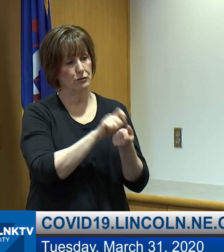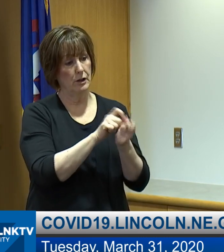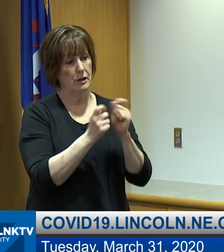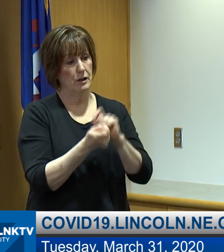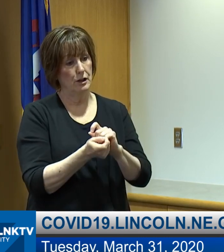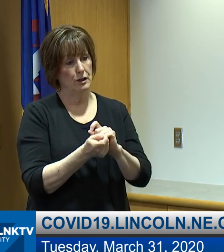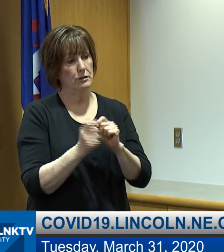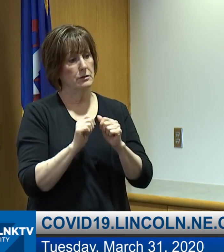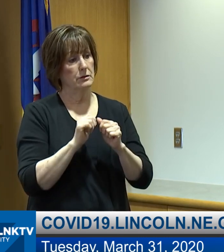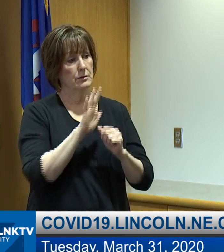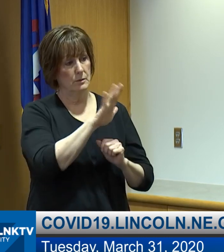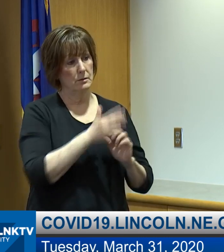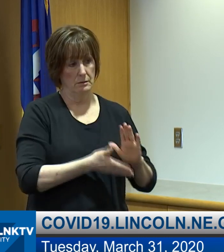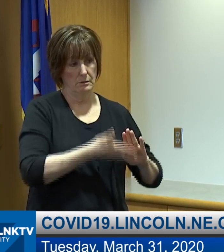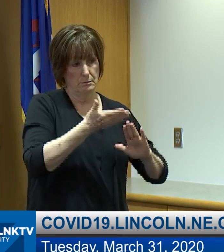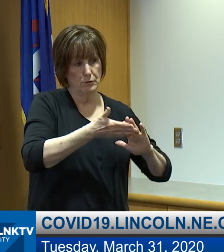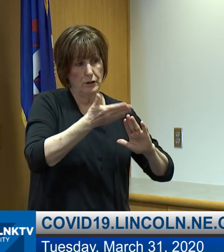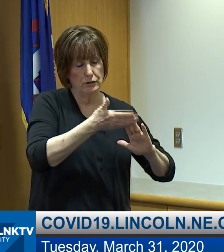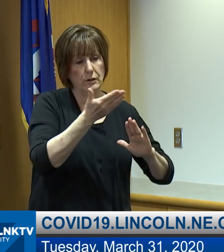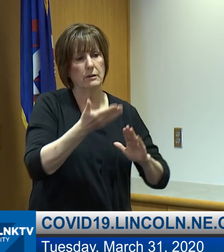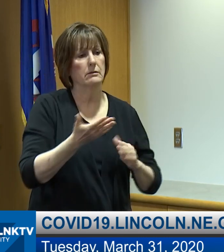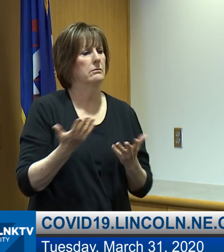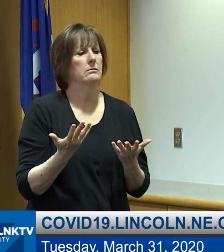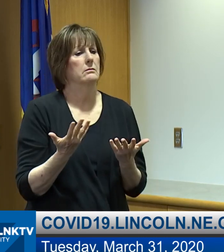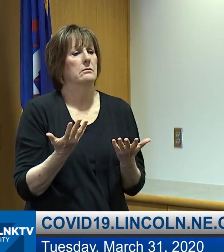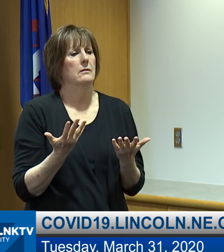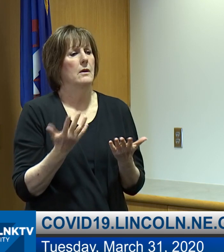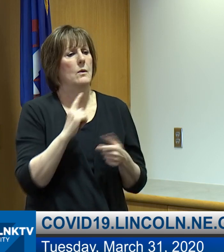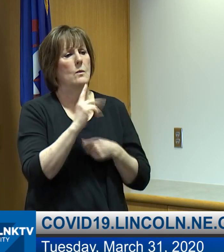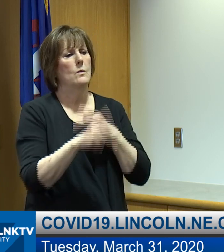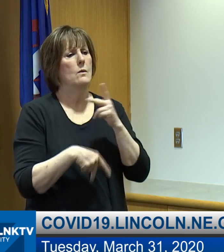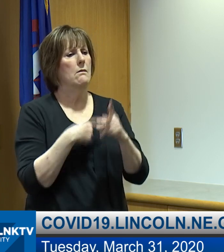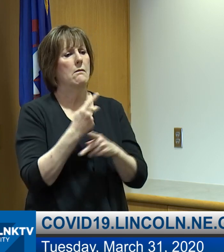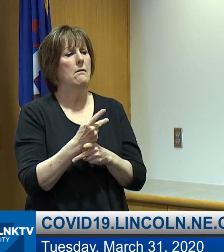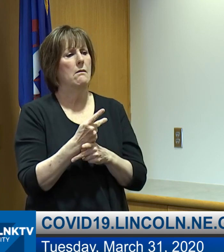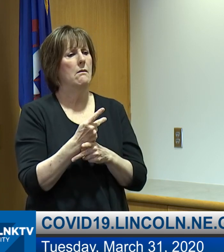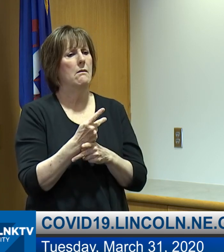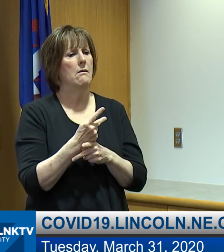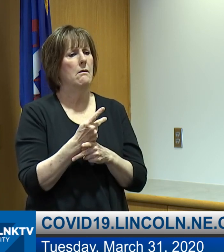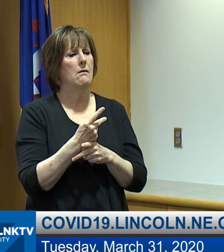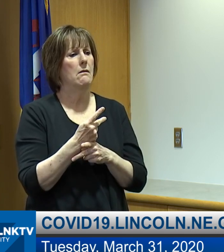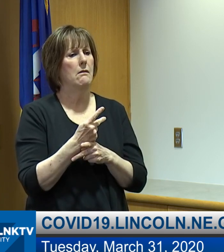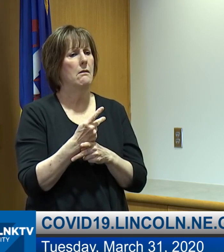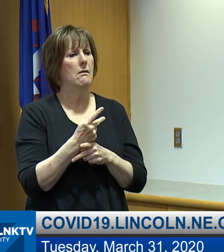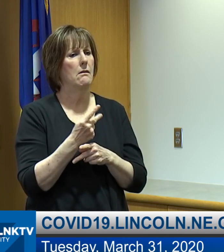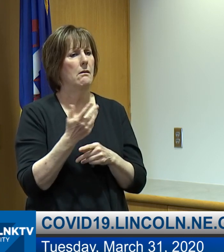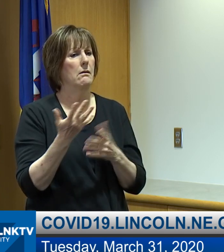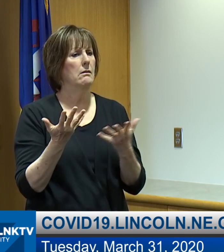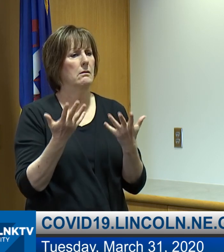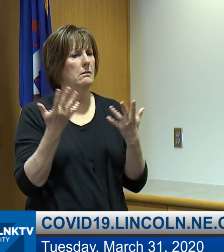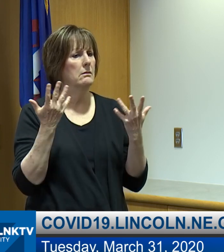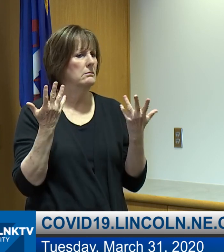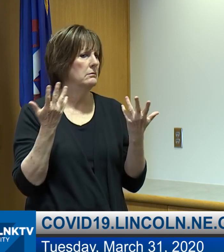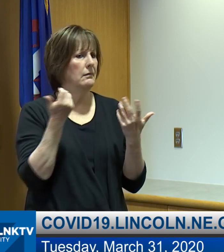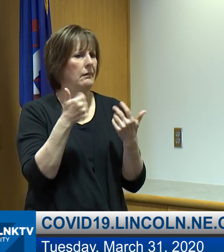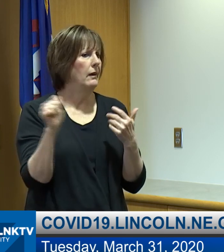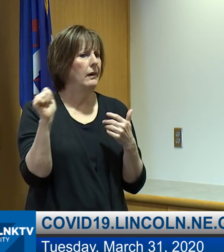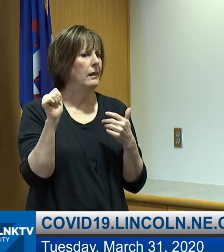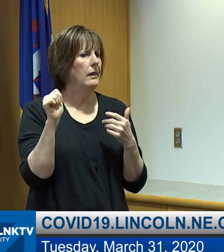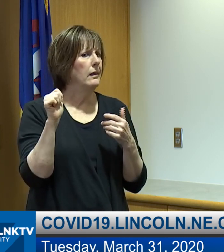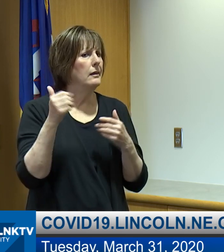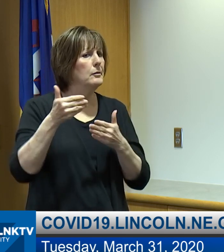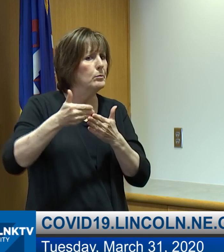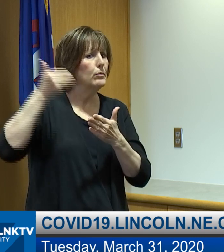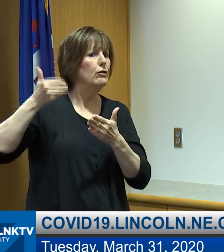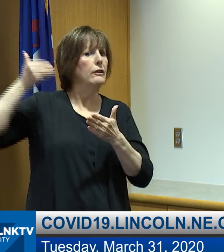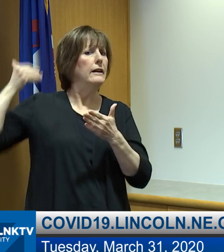in operations, what sort of precedent is there for, or have there been